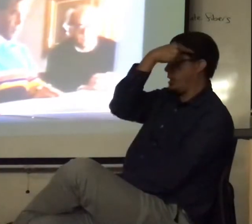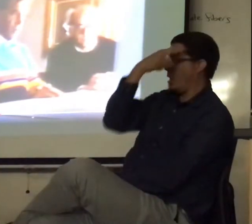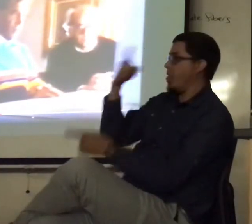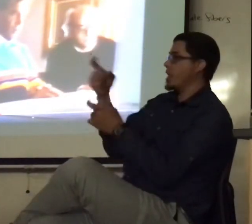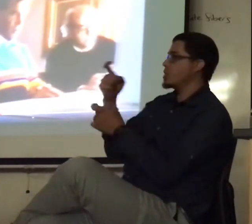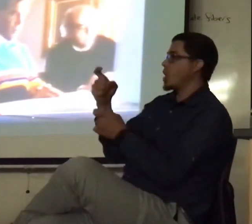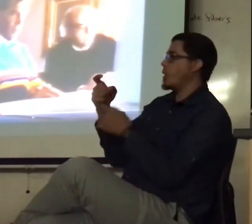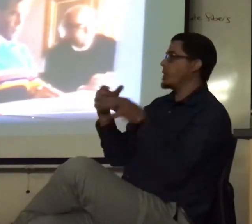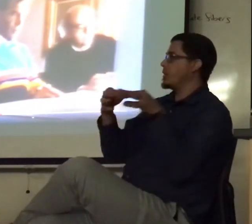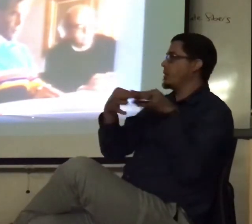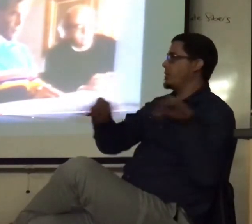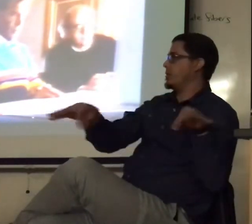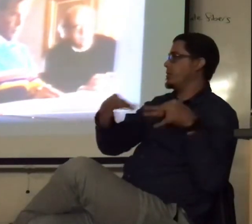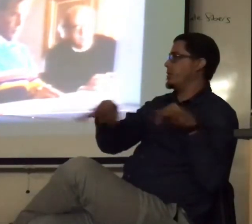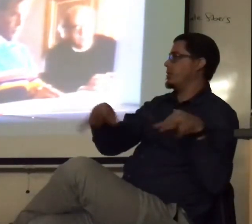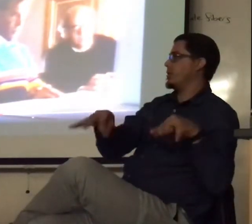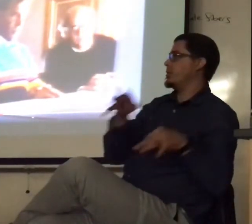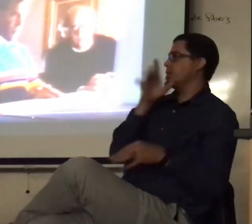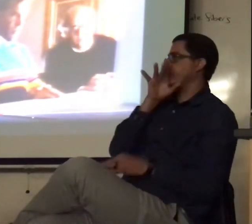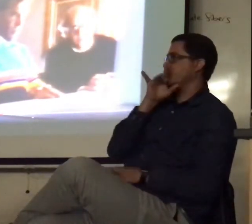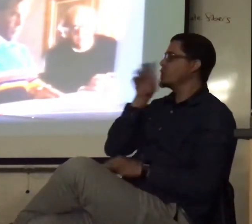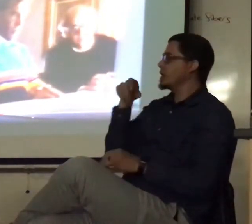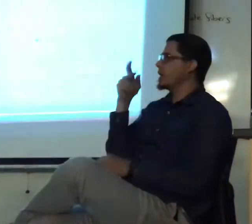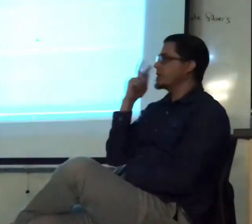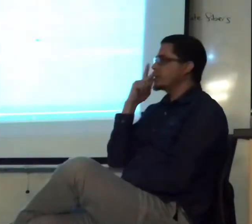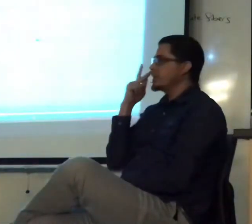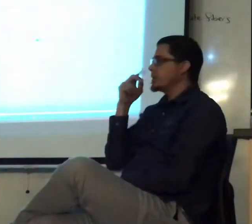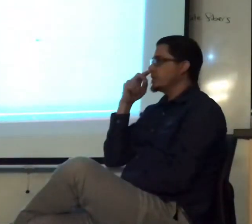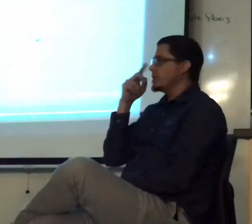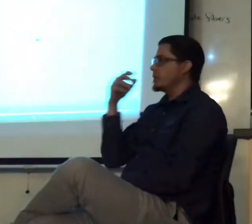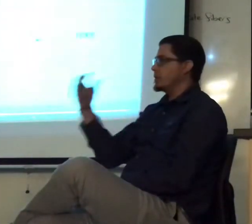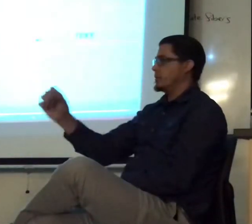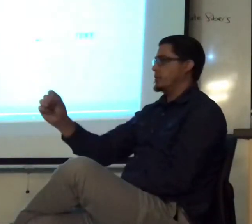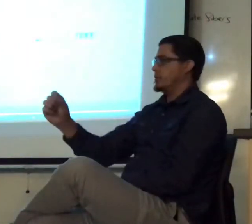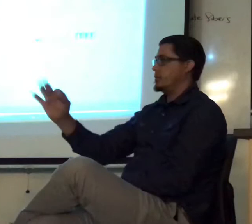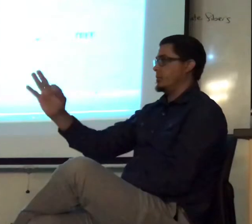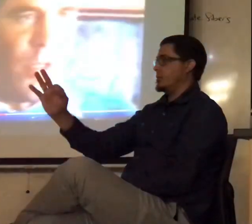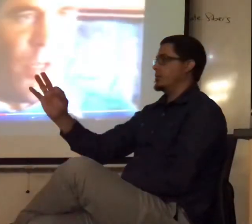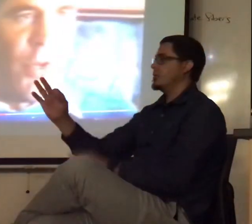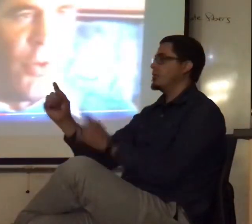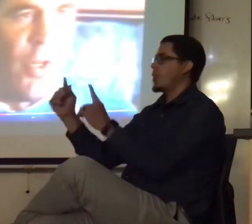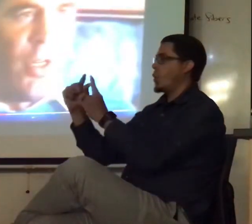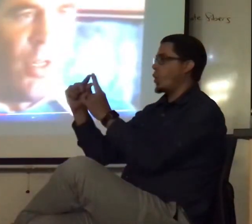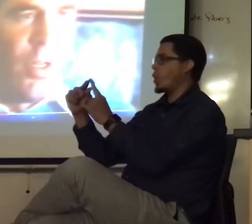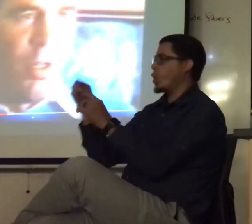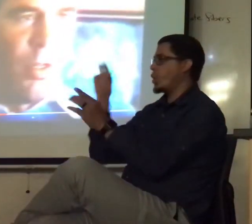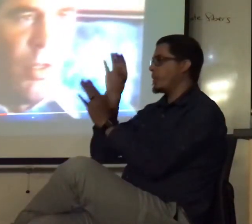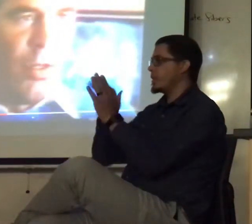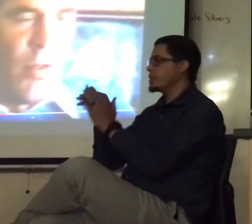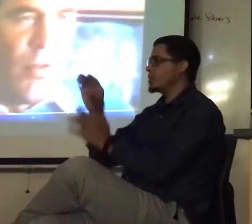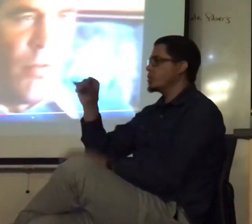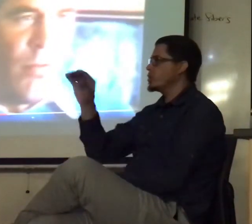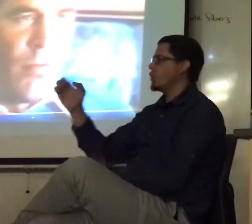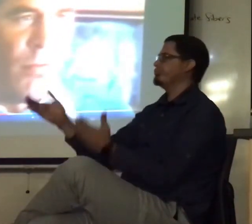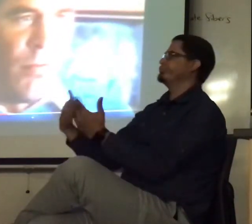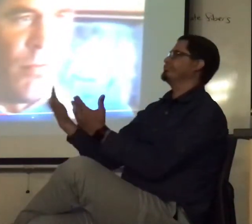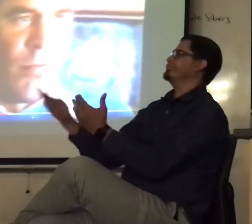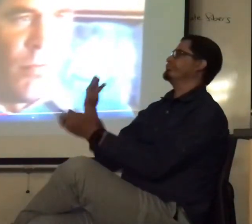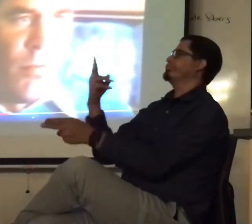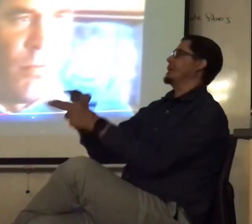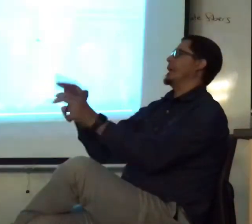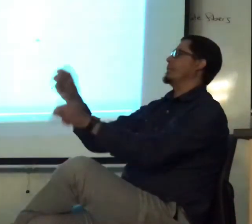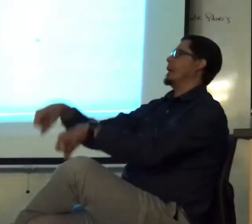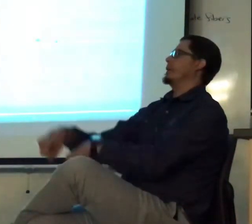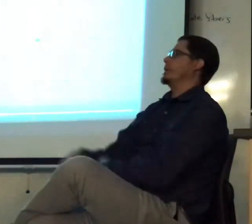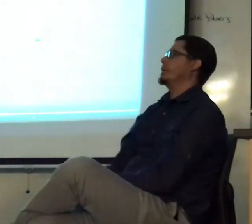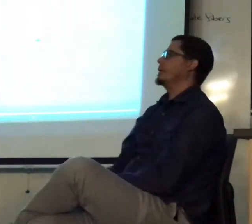hemisphere for language and speech. Right at the dot. So we can see here that when we flash a word or a picture, Joe is easily able to name it.